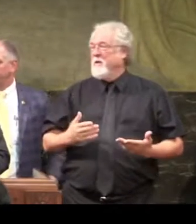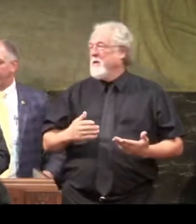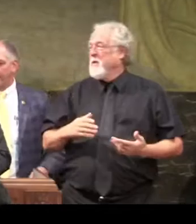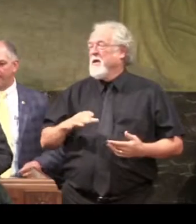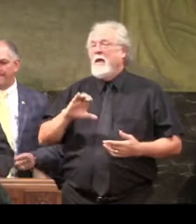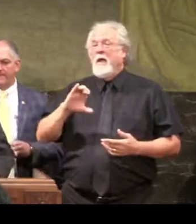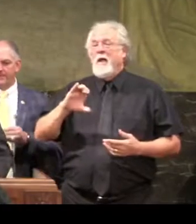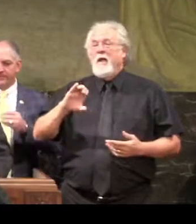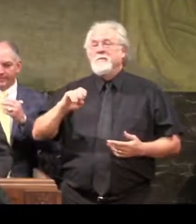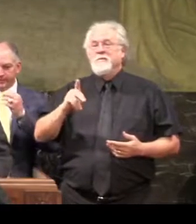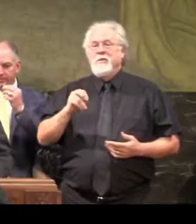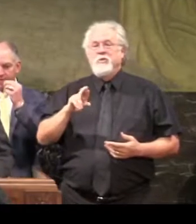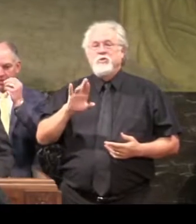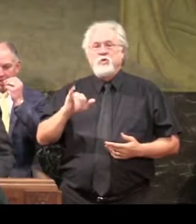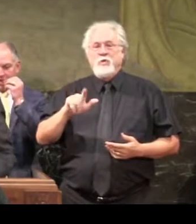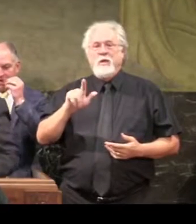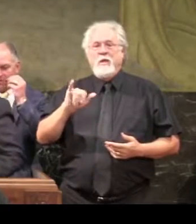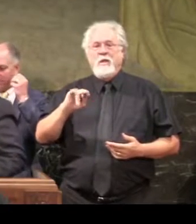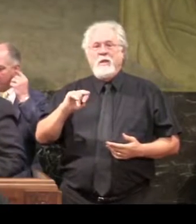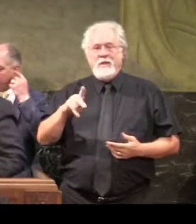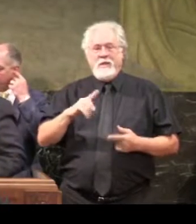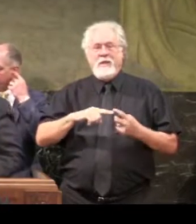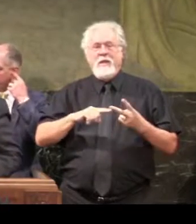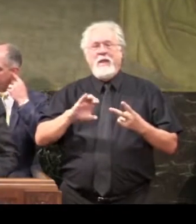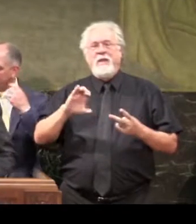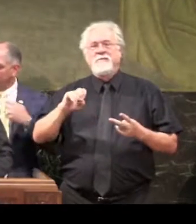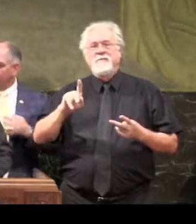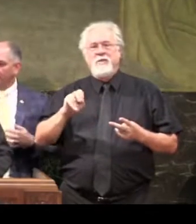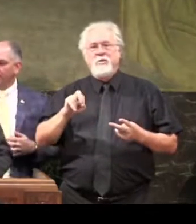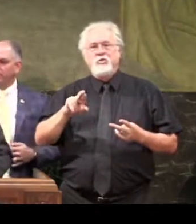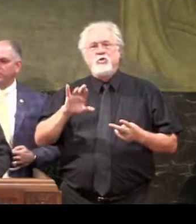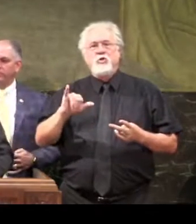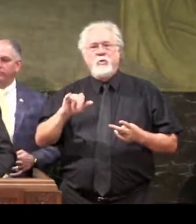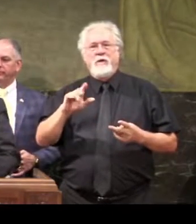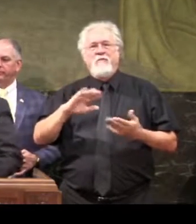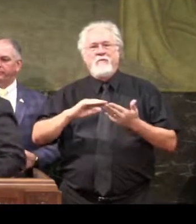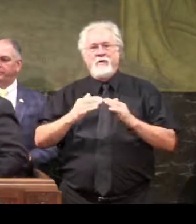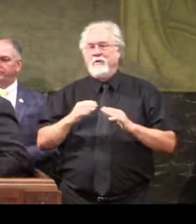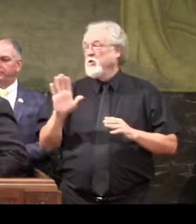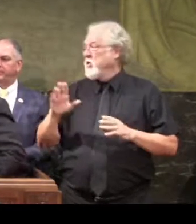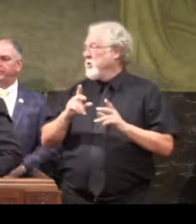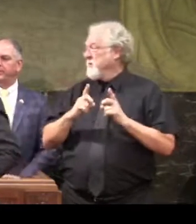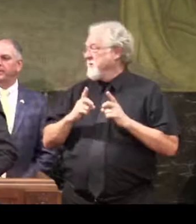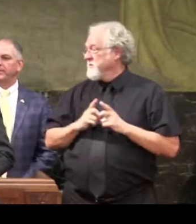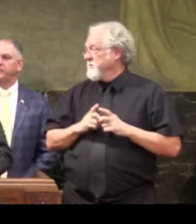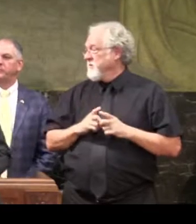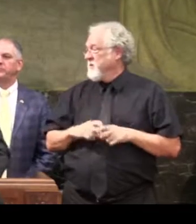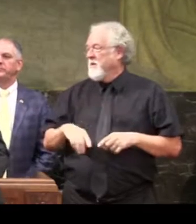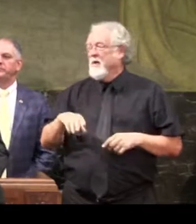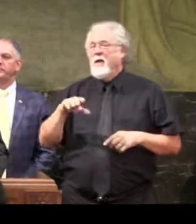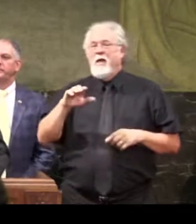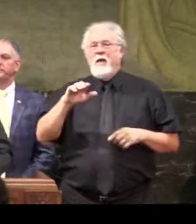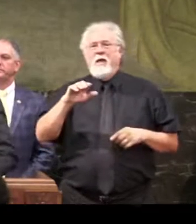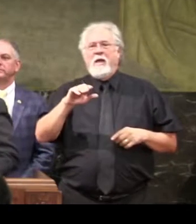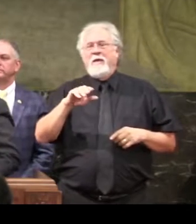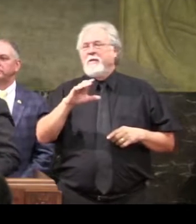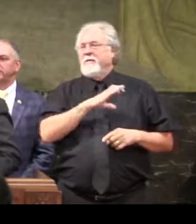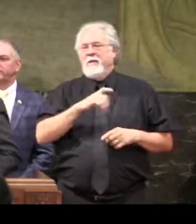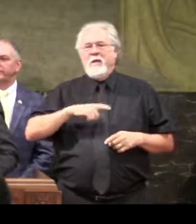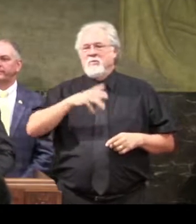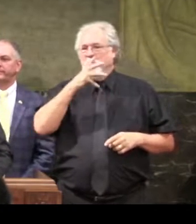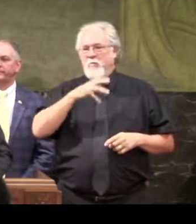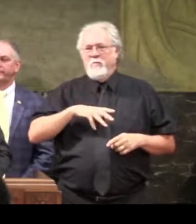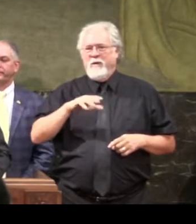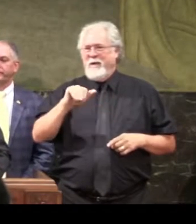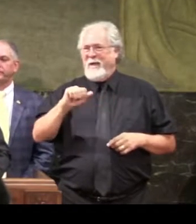CenturyLink and Century Village, it's in her particular district, and that is Councilwoman Gretchen Ezernak. And I wanted her to